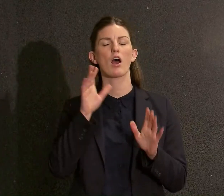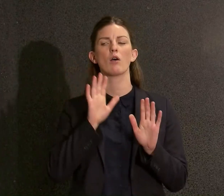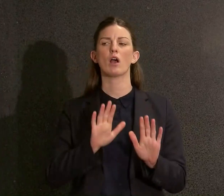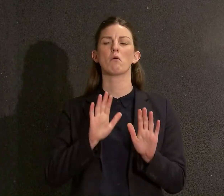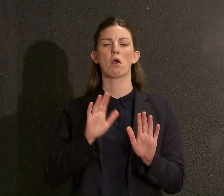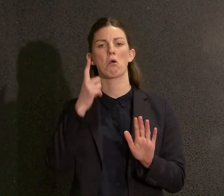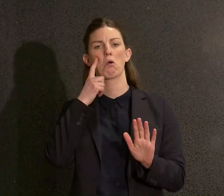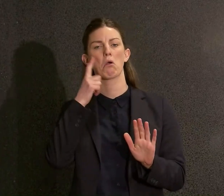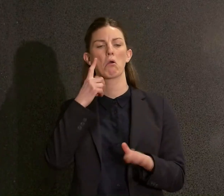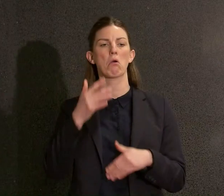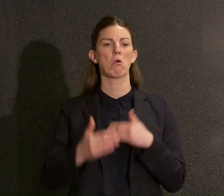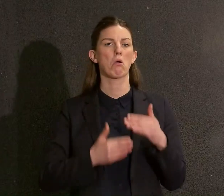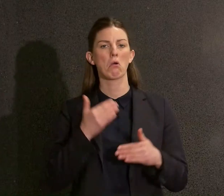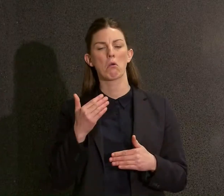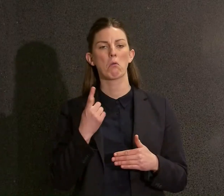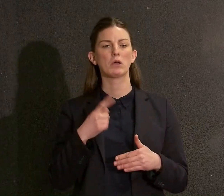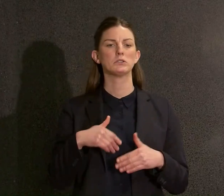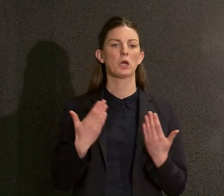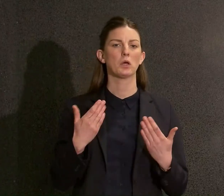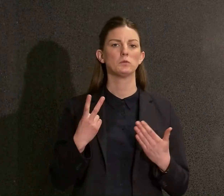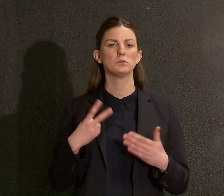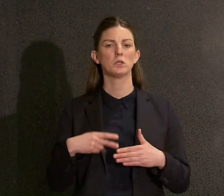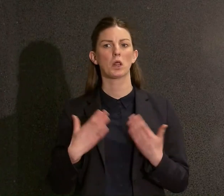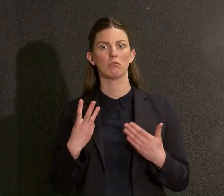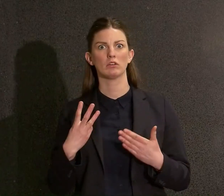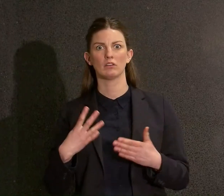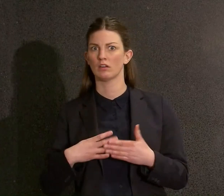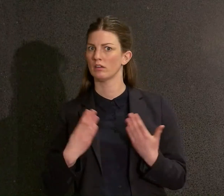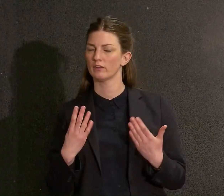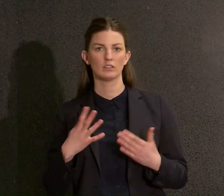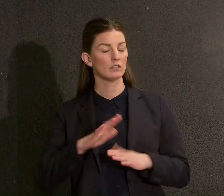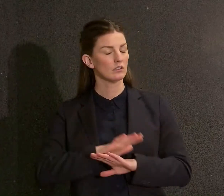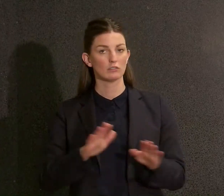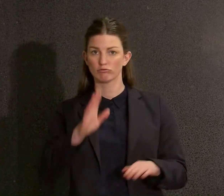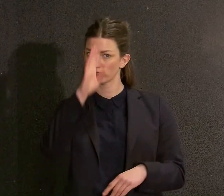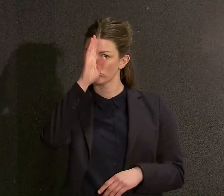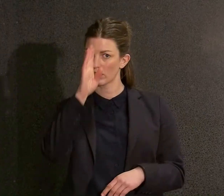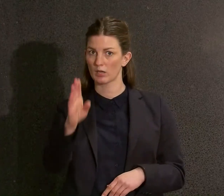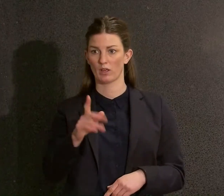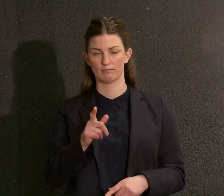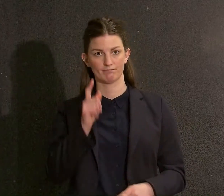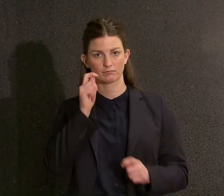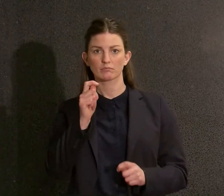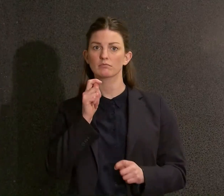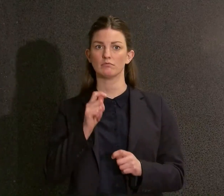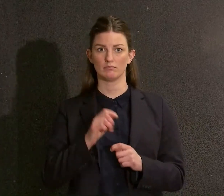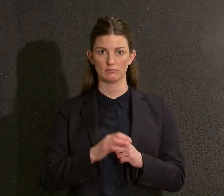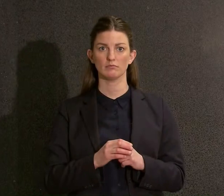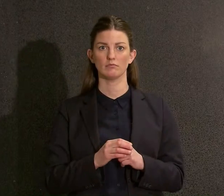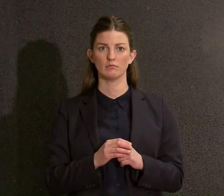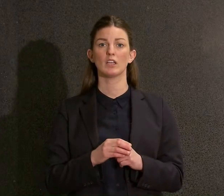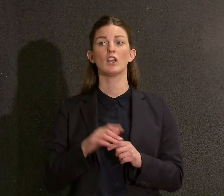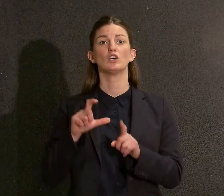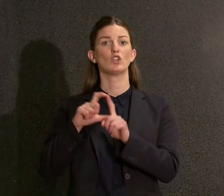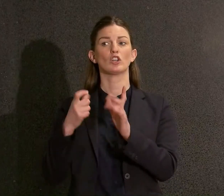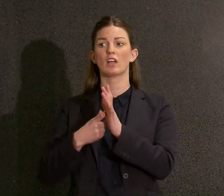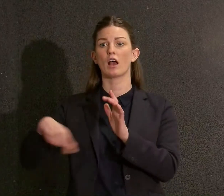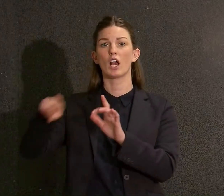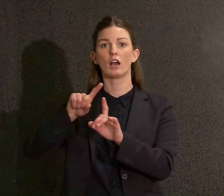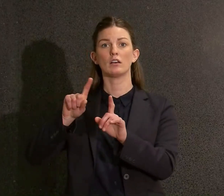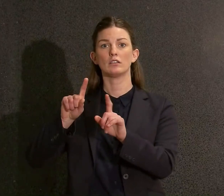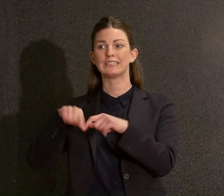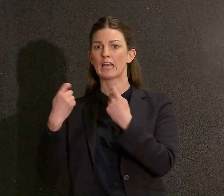can't wait 3 or 4 days. If you've got symptoms, there's so little cold and flu, the doctors tell us there's so little cold and flu in the